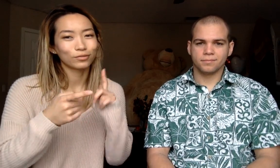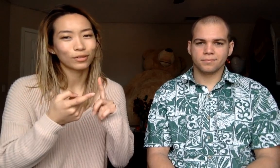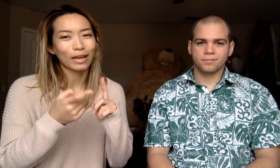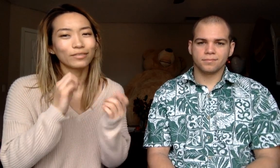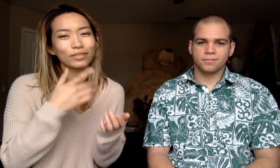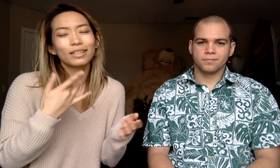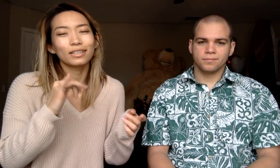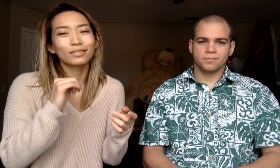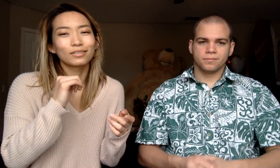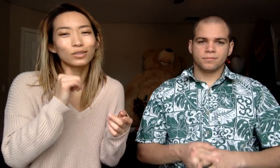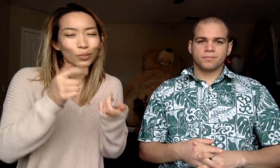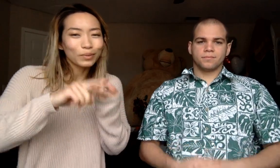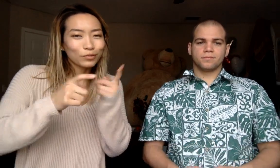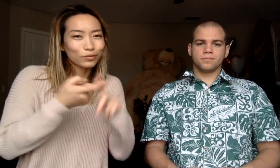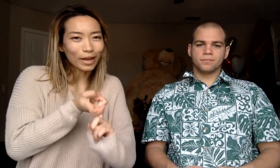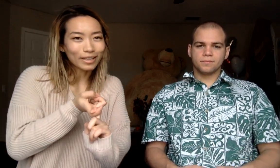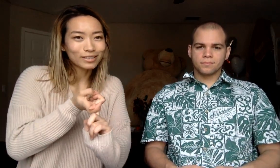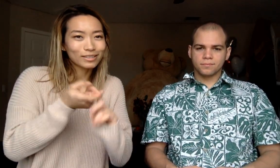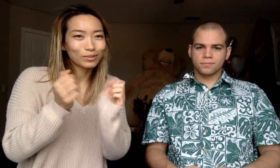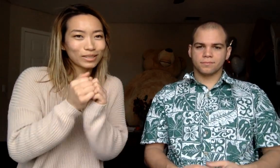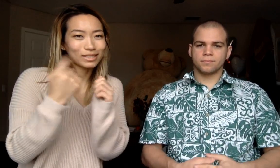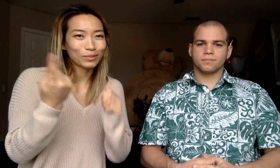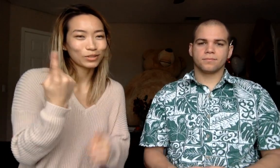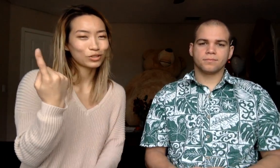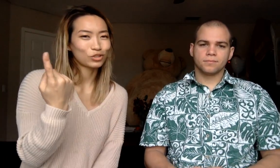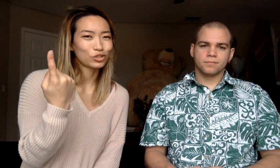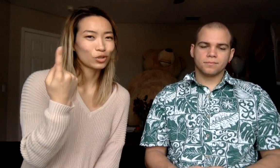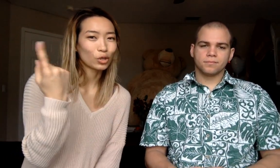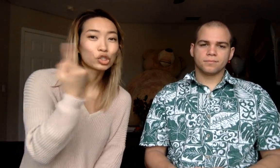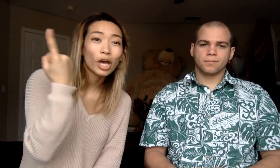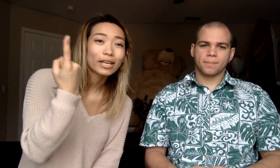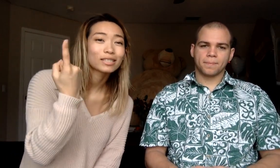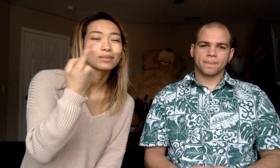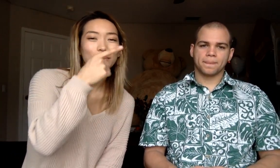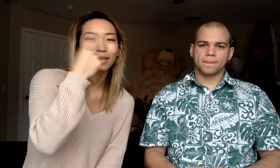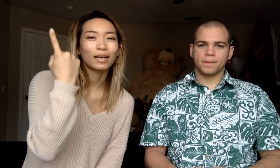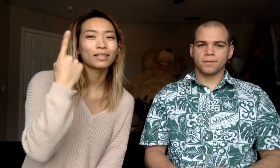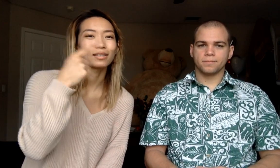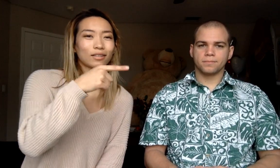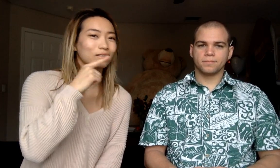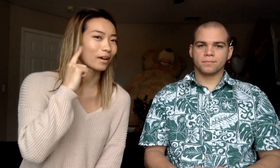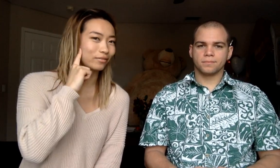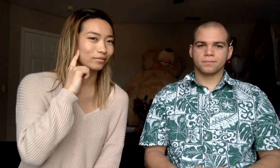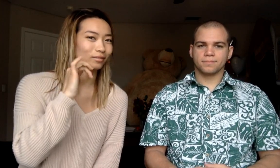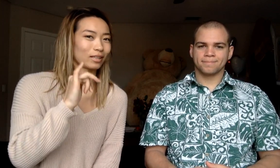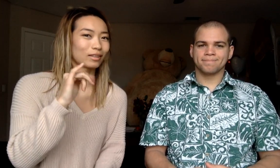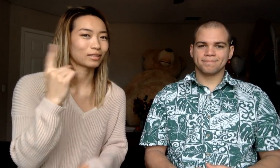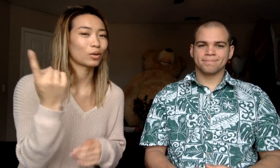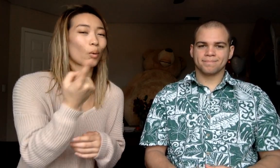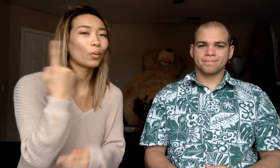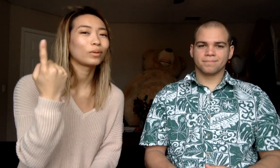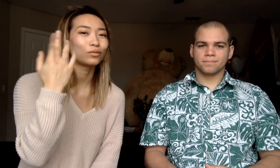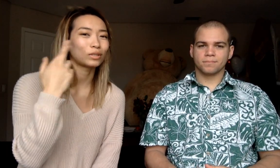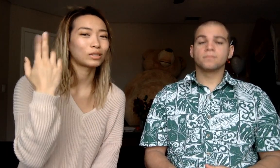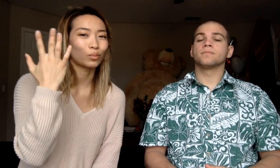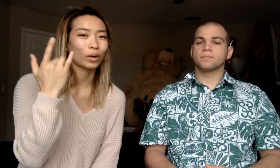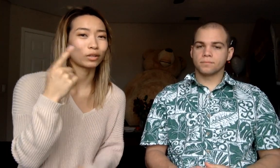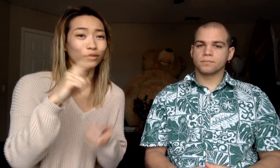I feel like don't be friends with someone just because they're deaf. Like that's the only reason why you're friends